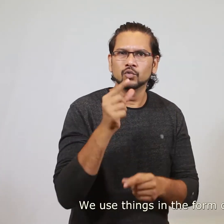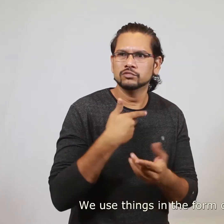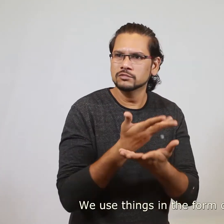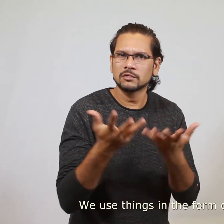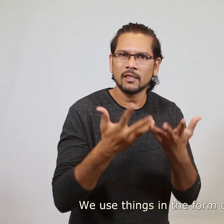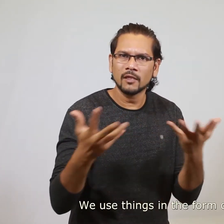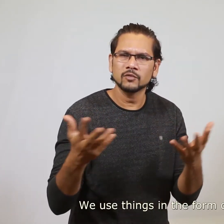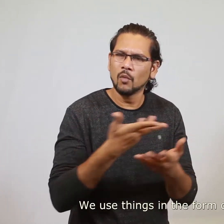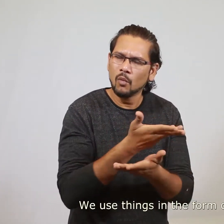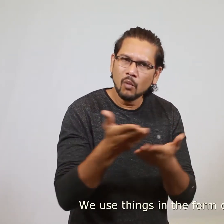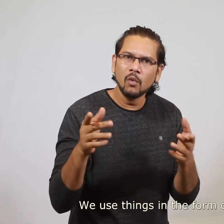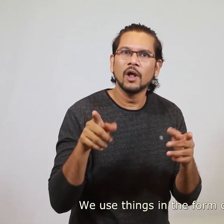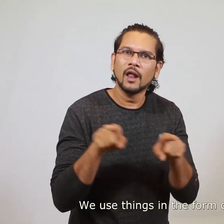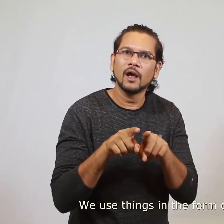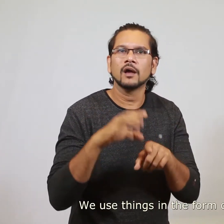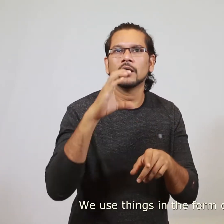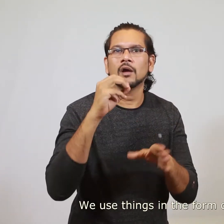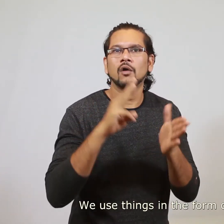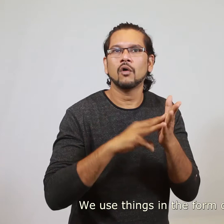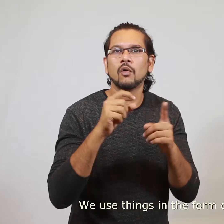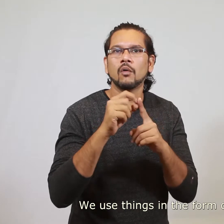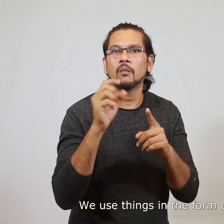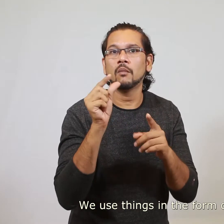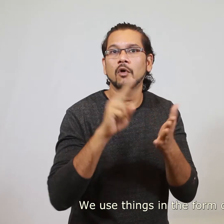We use things in the form of compounds.